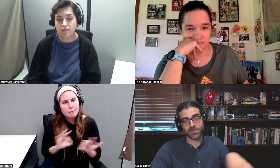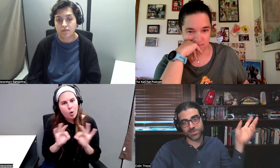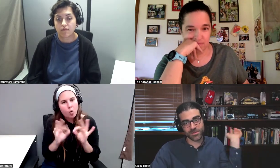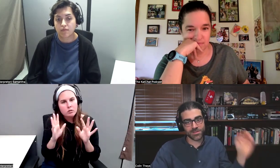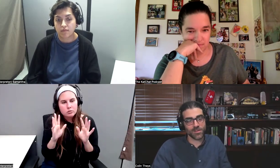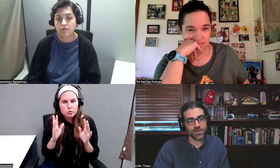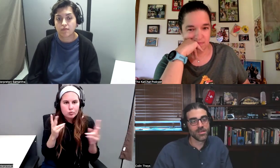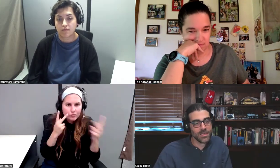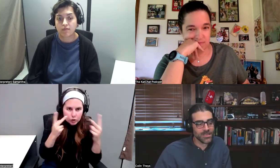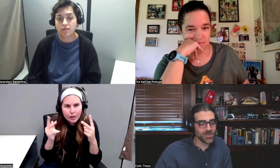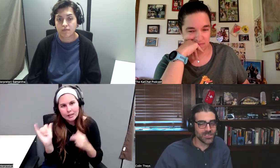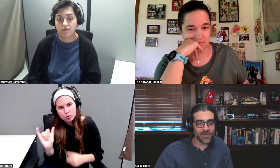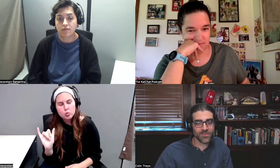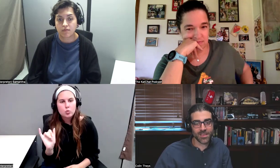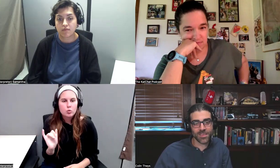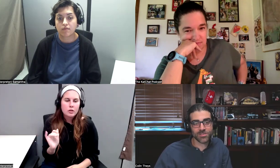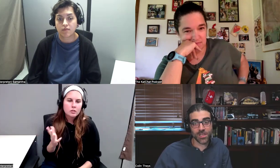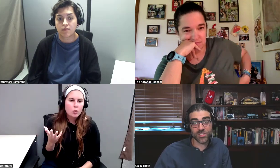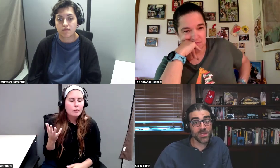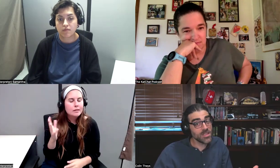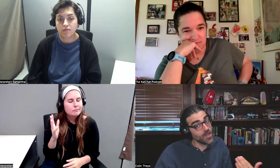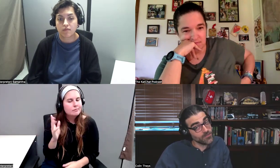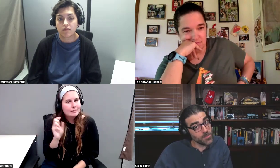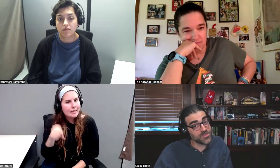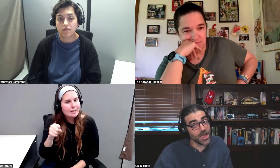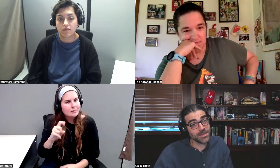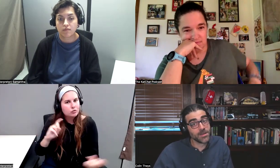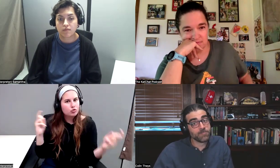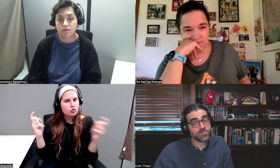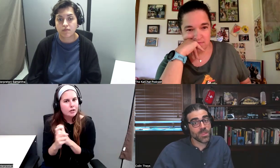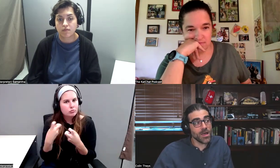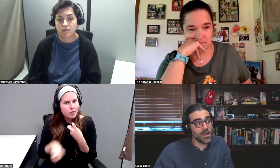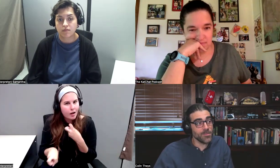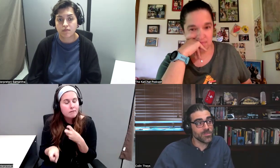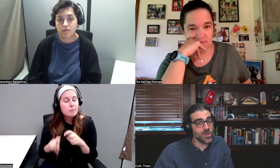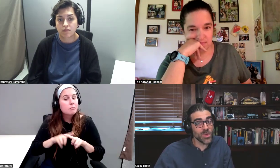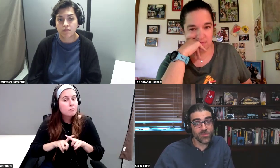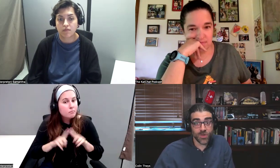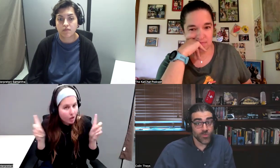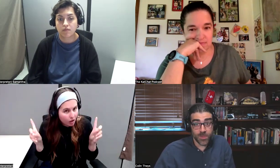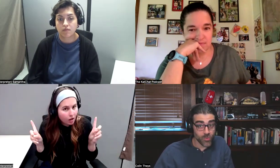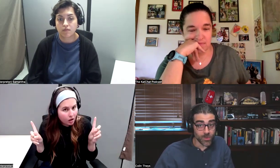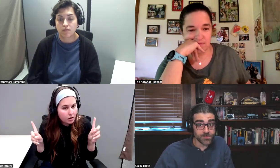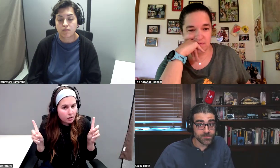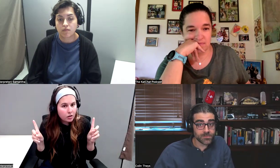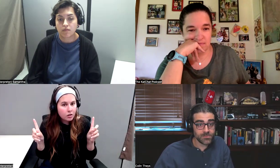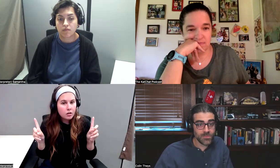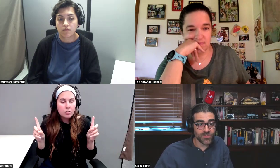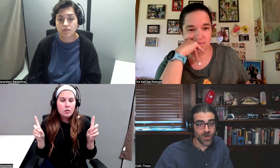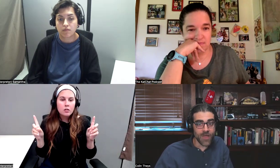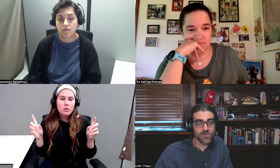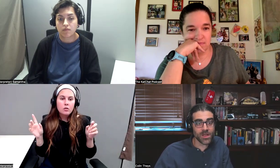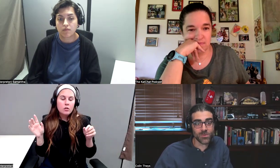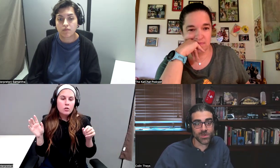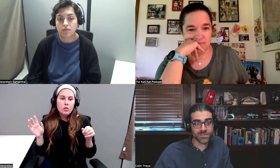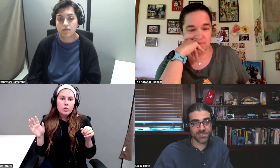won't, etc. So it is definitely a gear change. But on the flip side, we used the whole same crew.